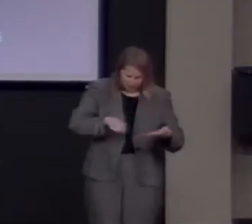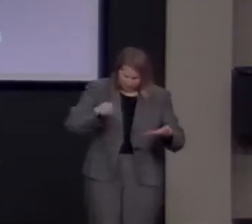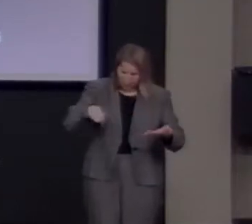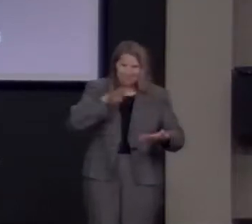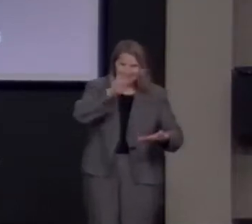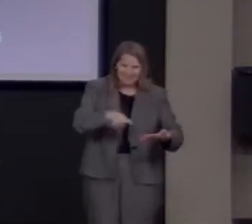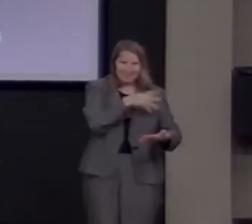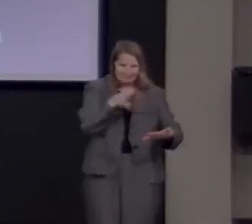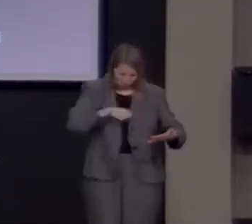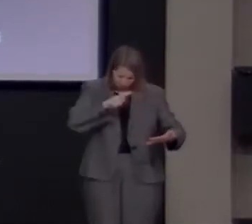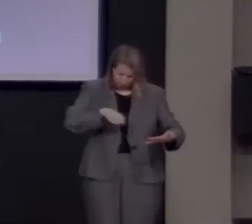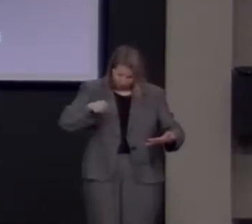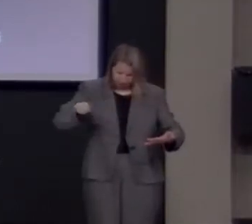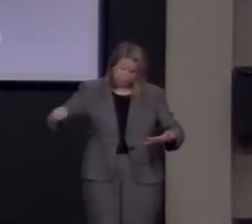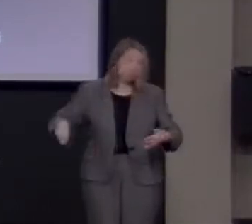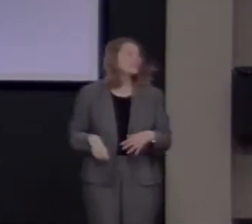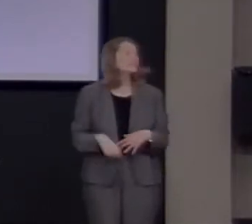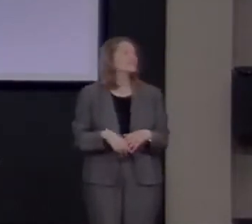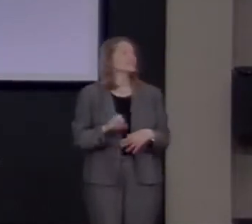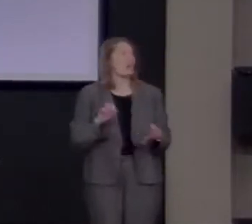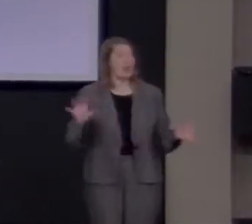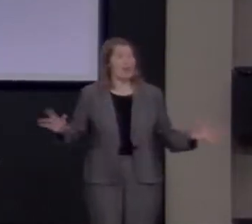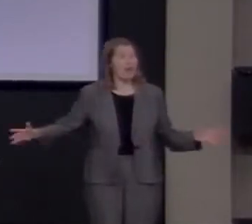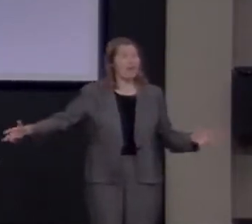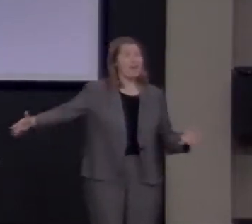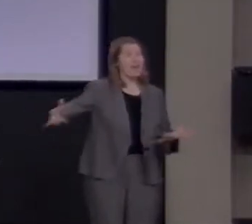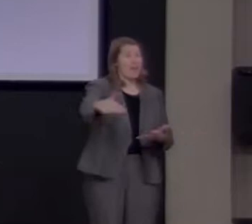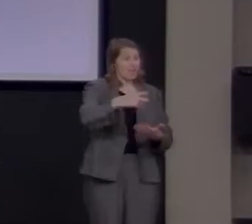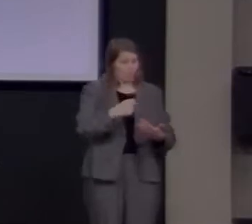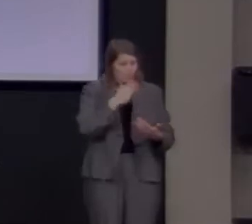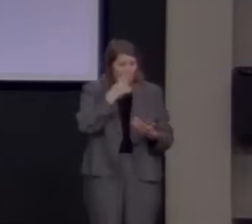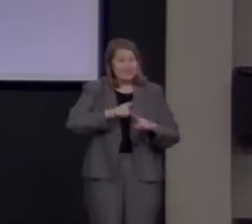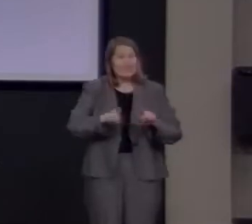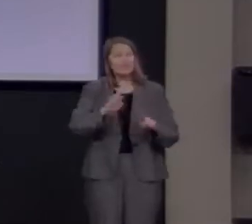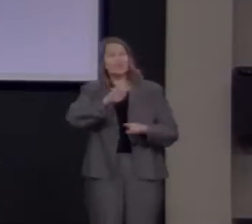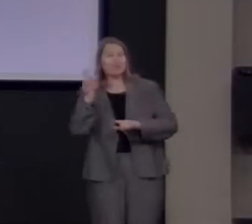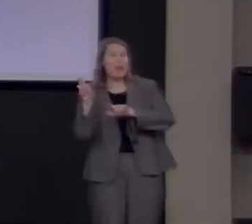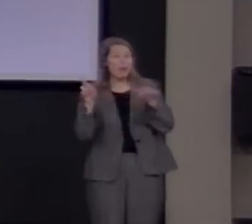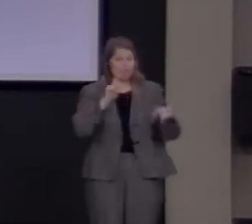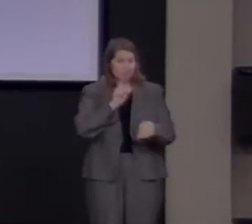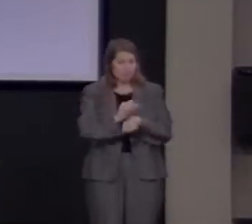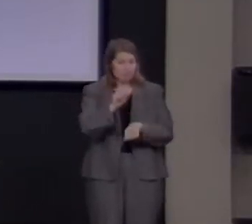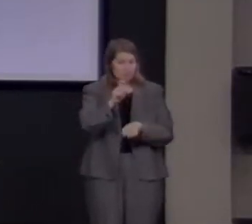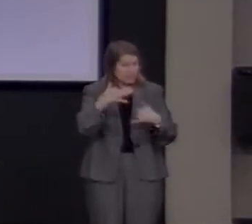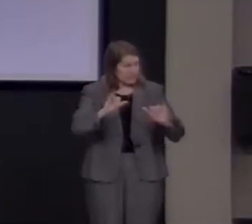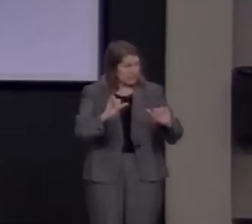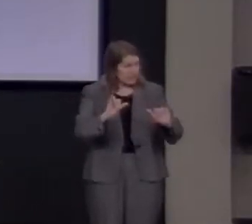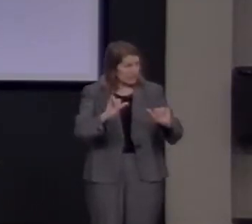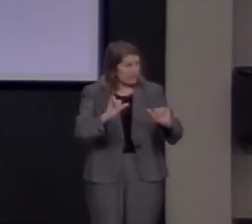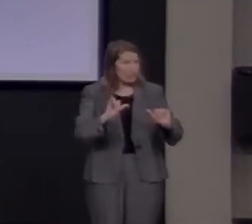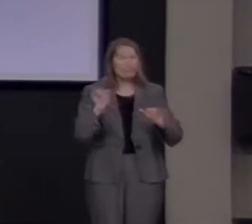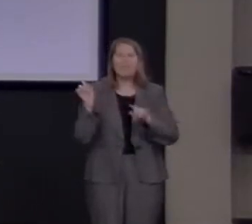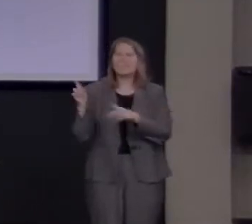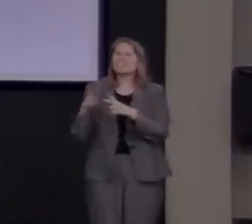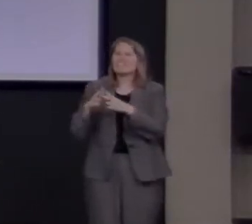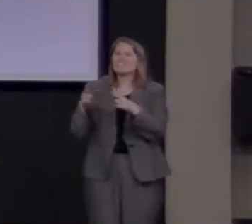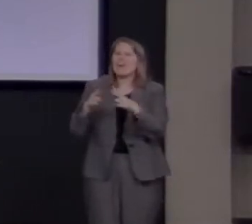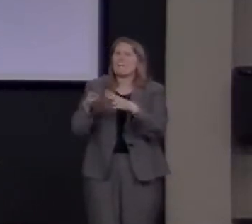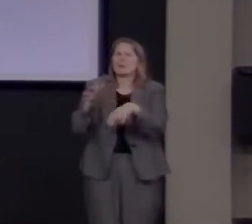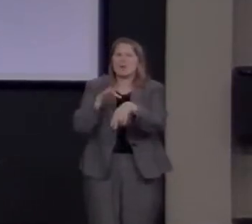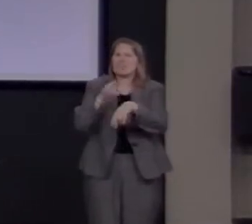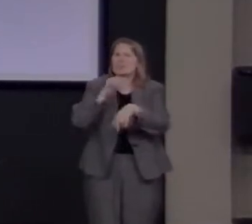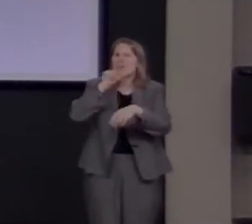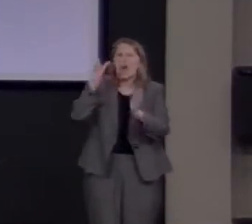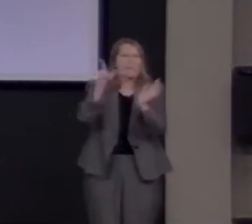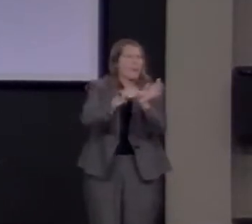of this data together, do you still see these laterality differences? So here's what she found, and I should emphasize this is preliminary, unpublished